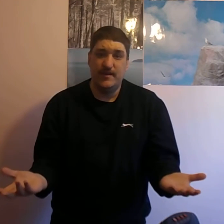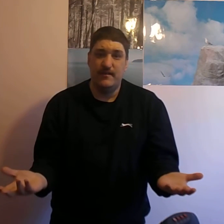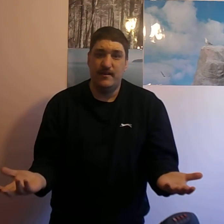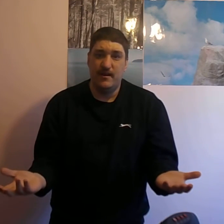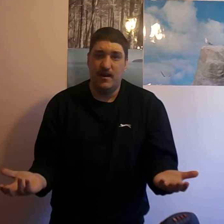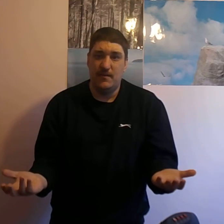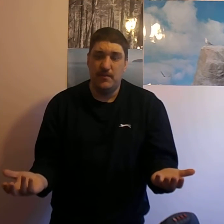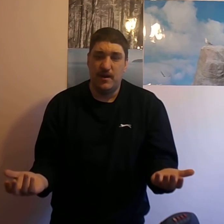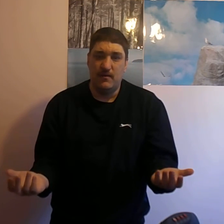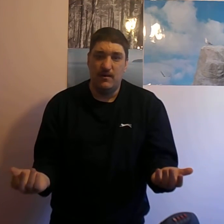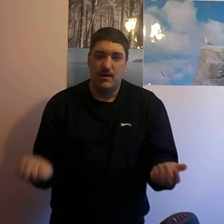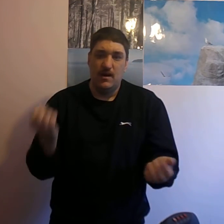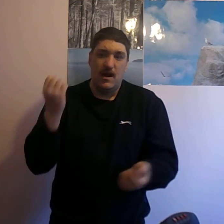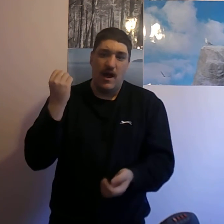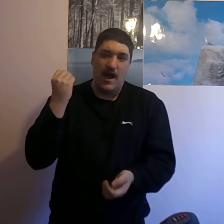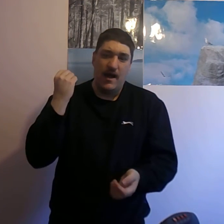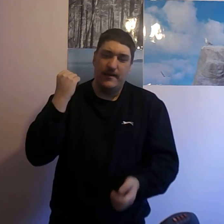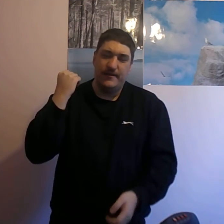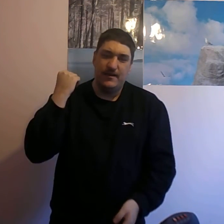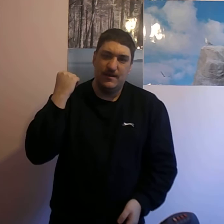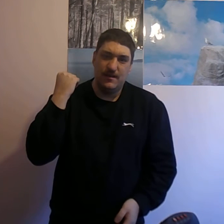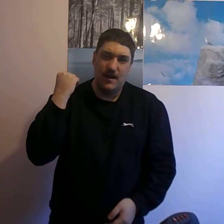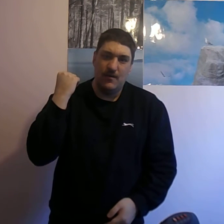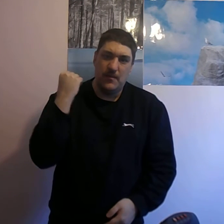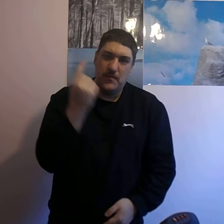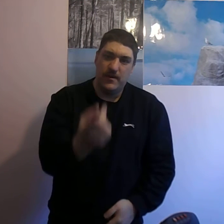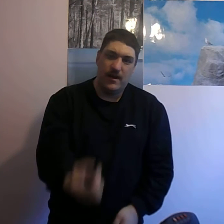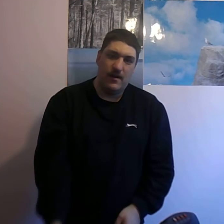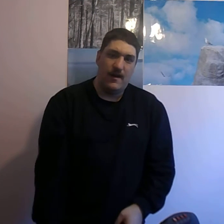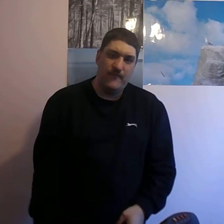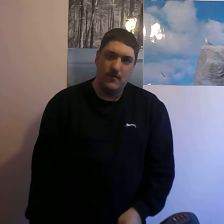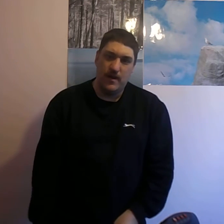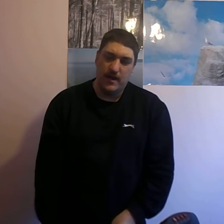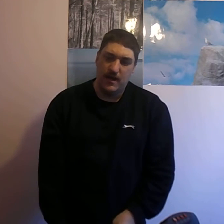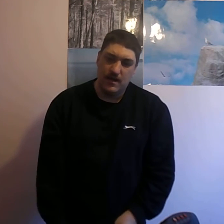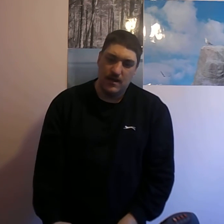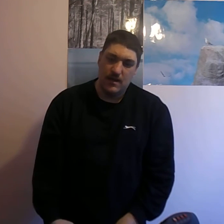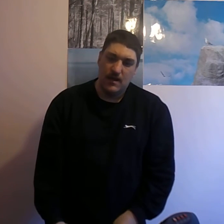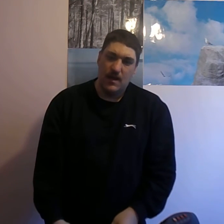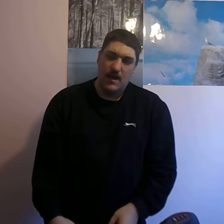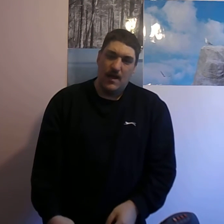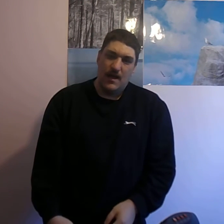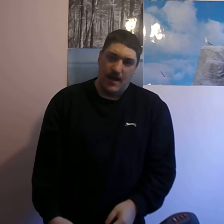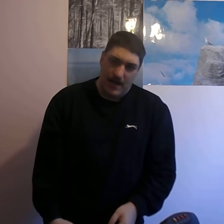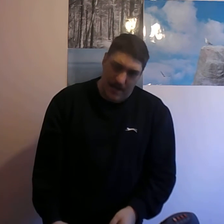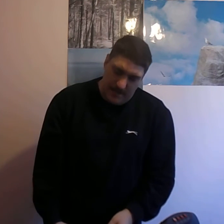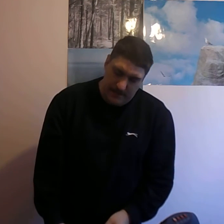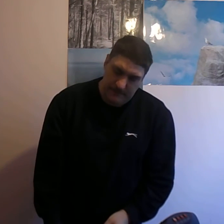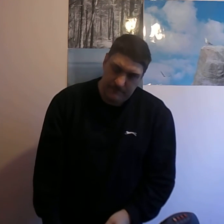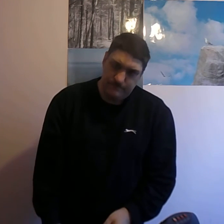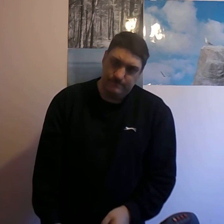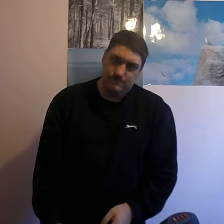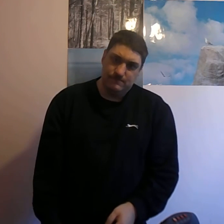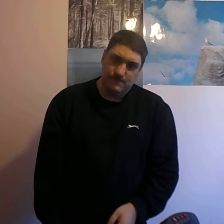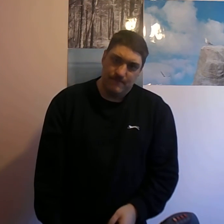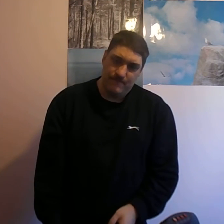that I put out. And I will be putting it out every week. And, you